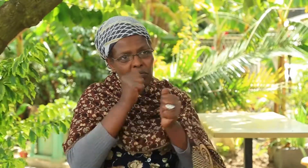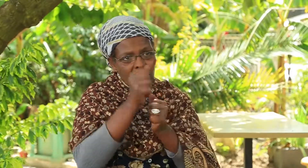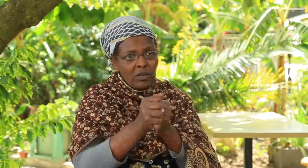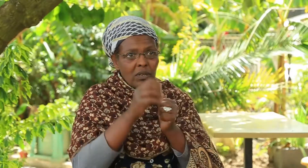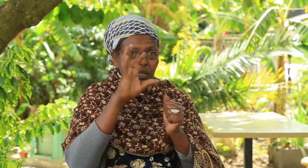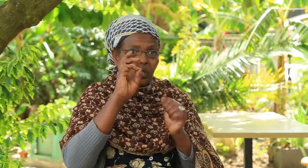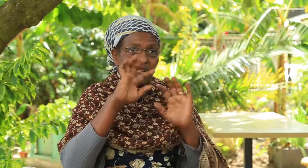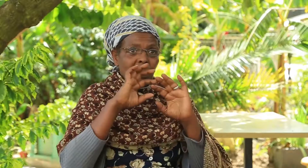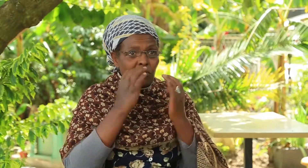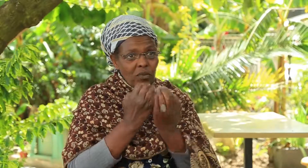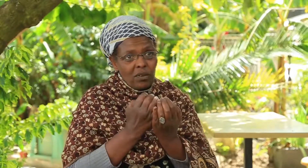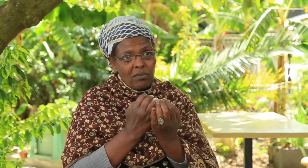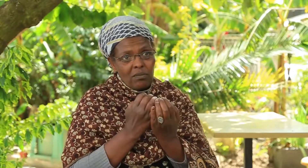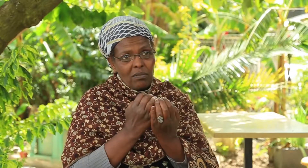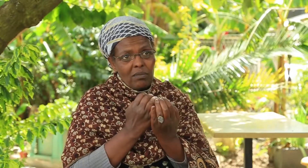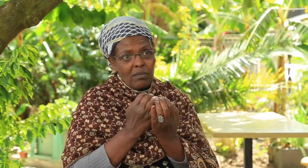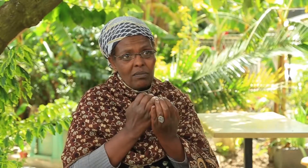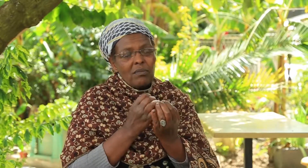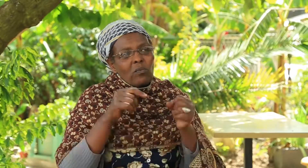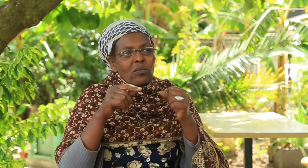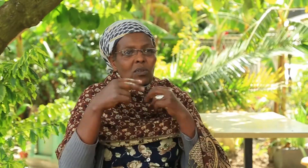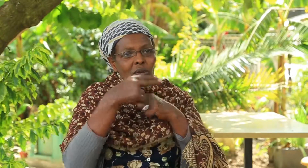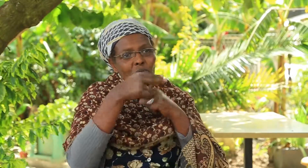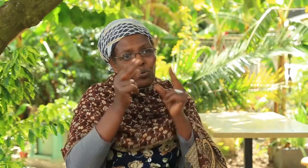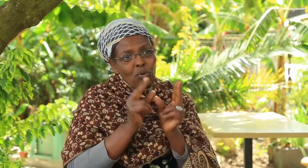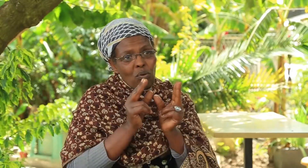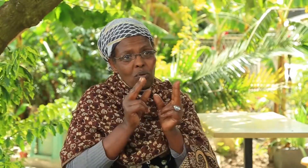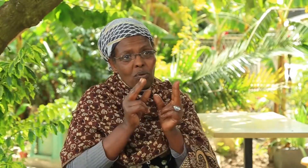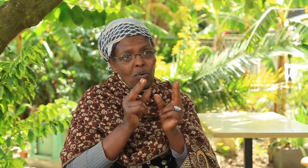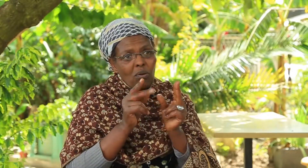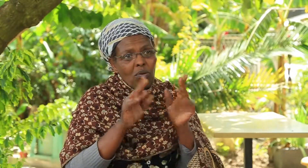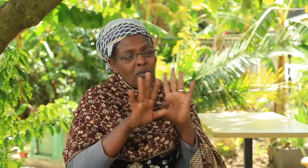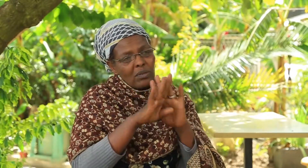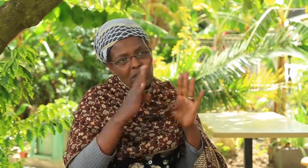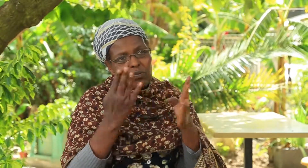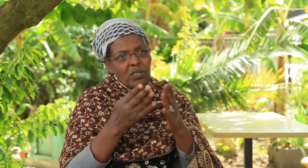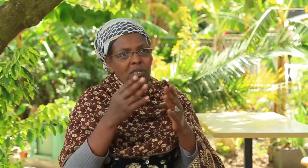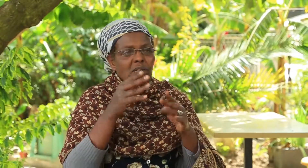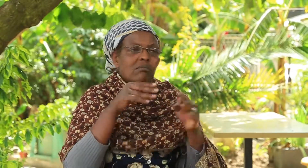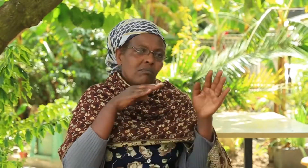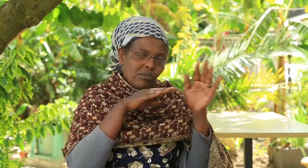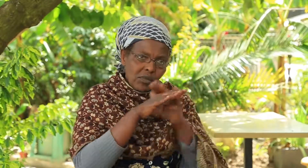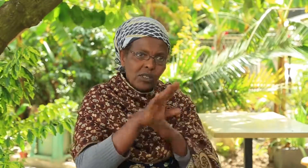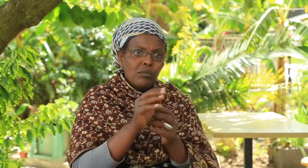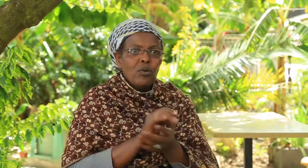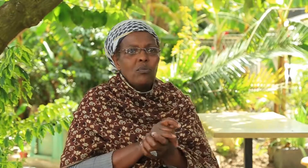I passed from grade 5 to 6, but I couldn't continue because I got pregnant.